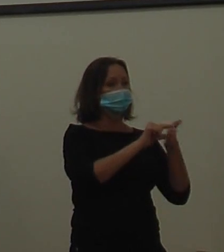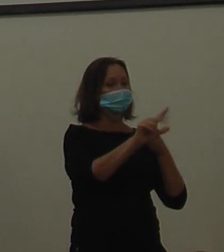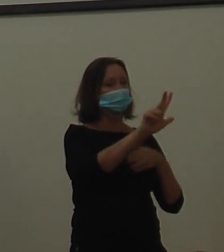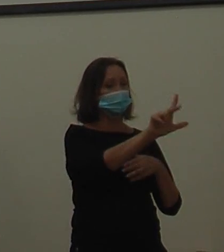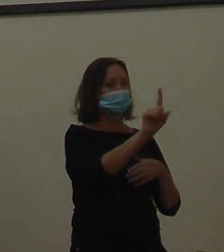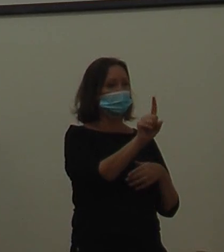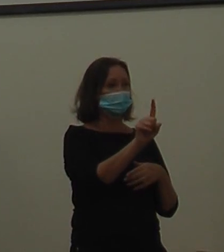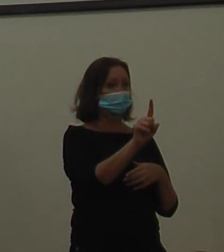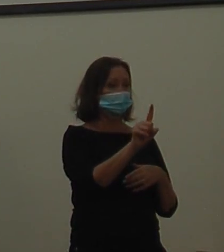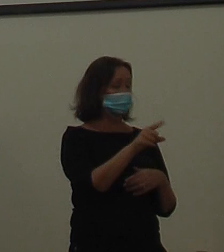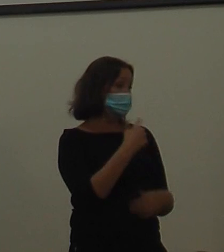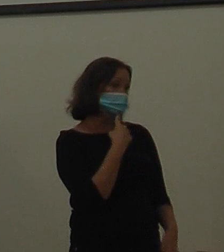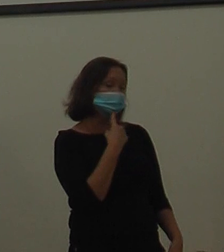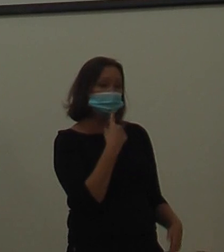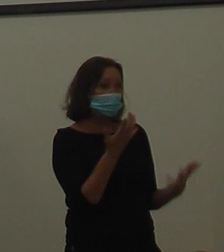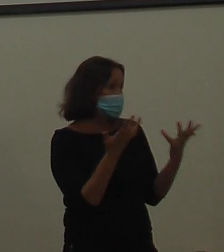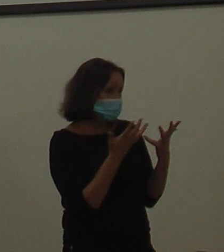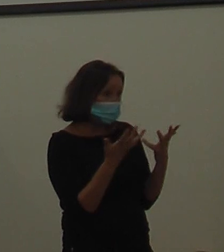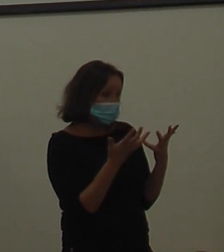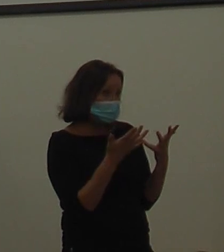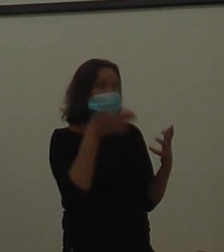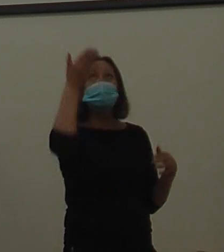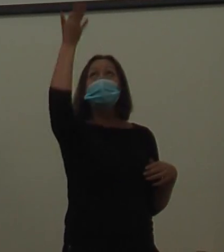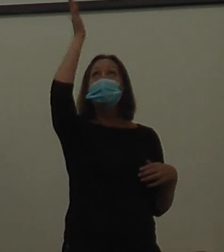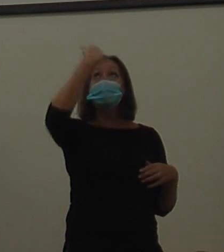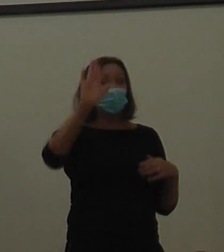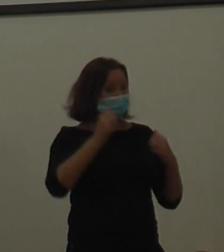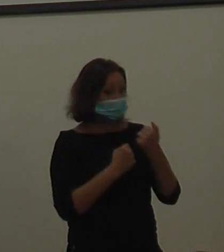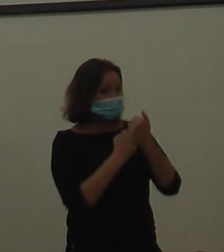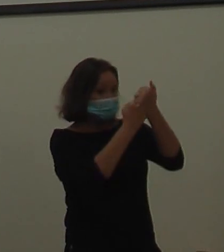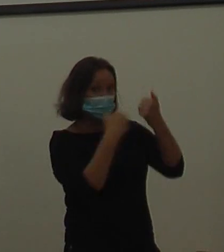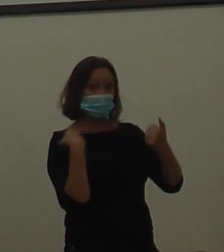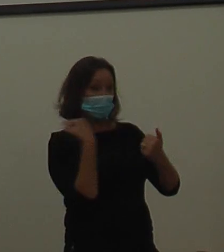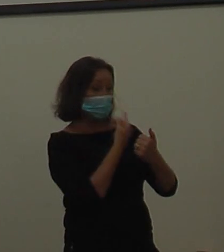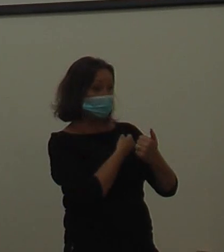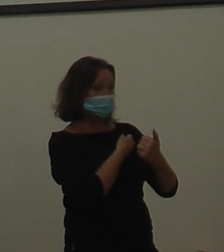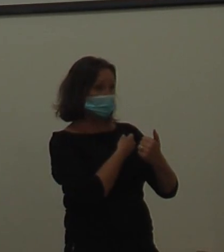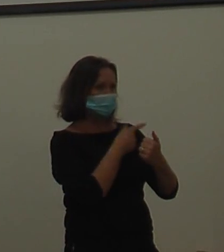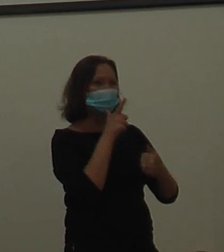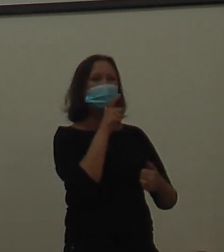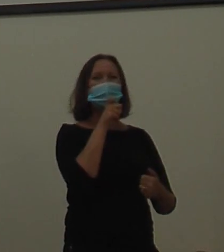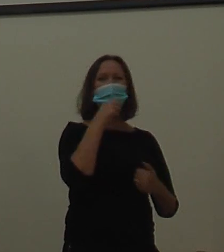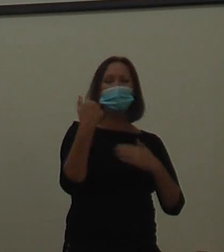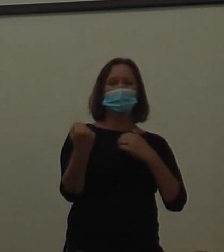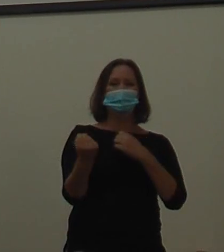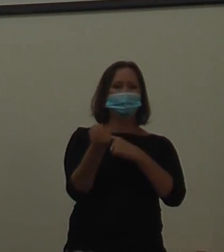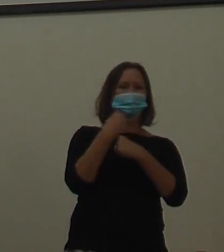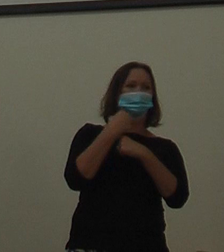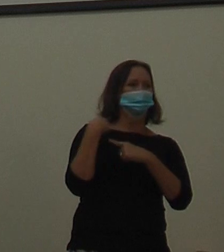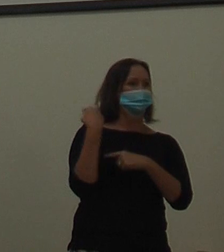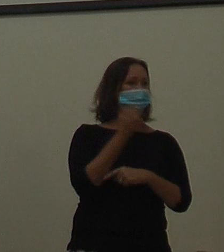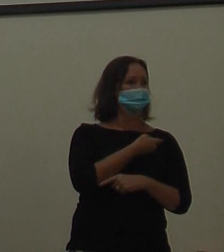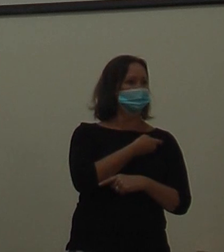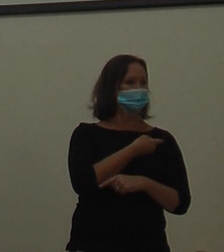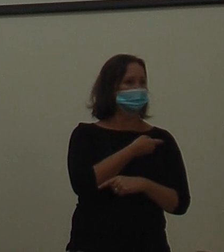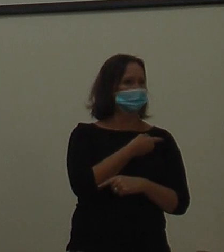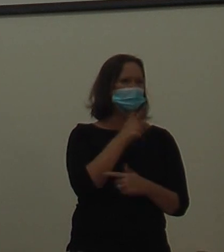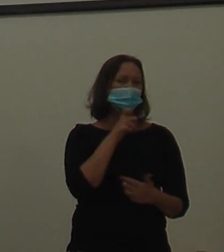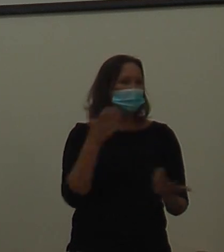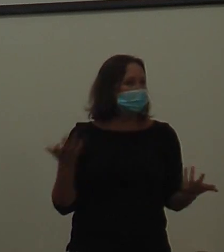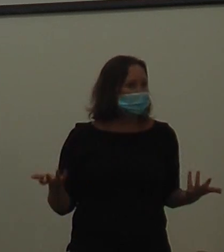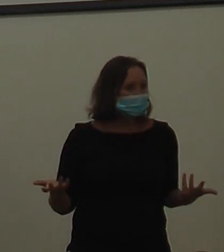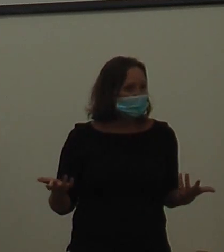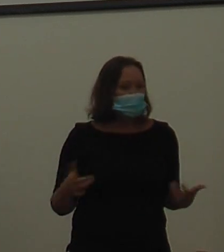things? If God is for us, who can be against us?"